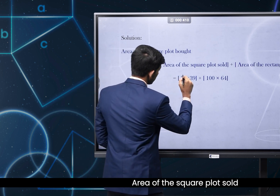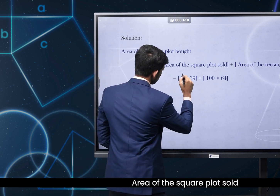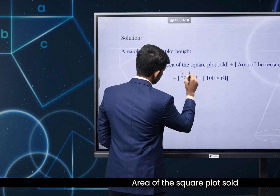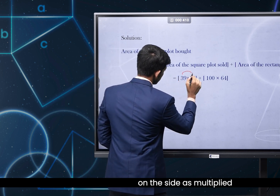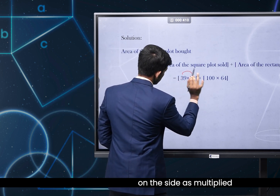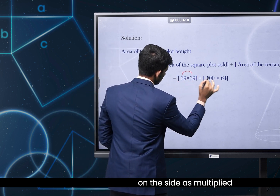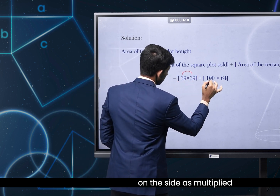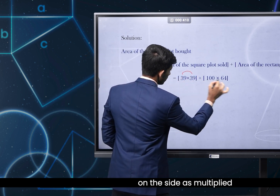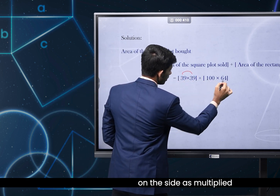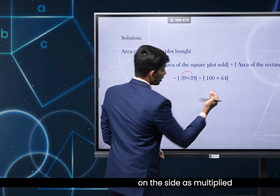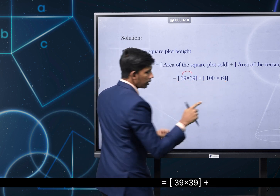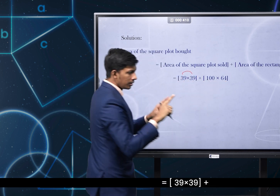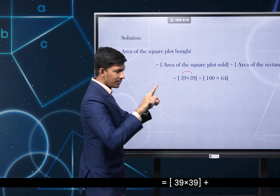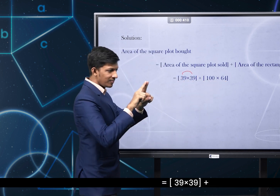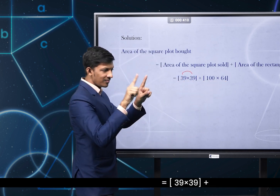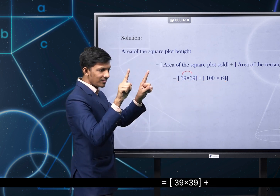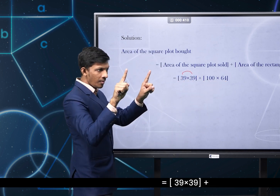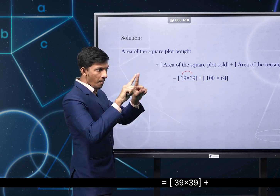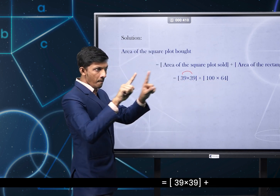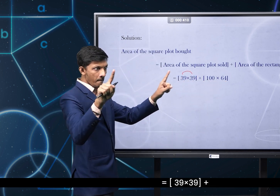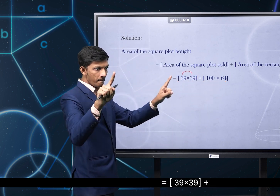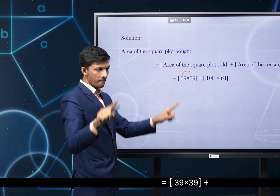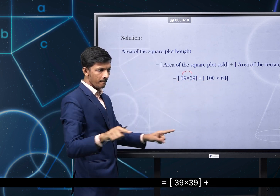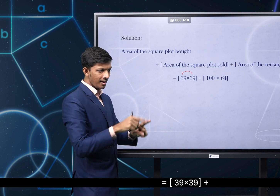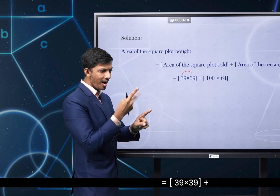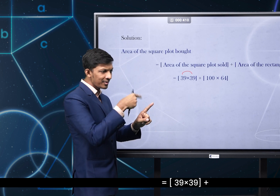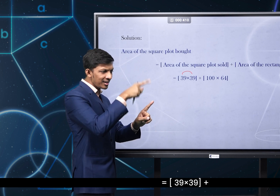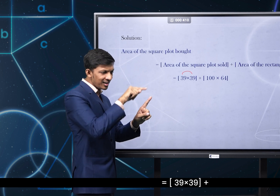the side is multiplied twice, 39 into 39 plus